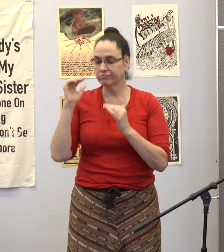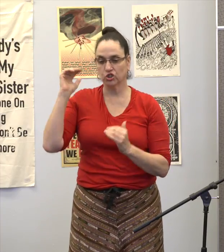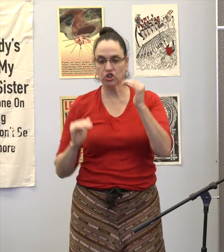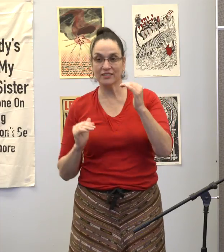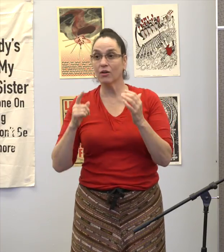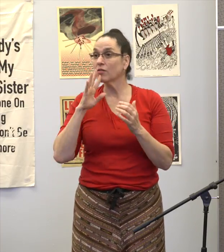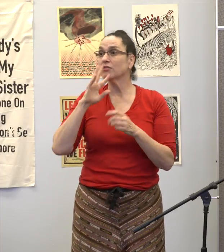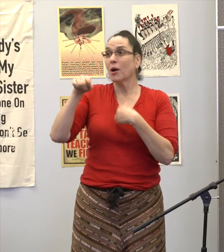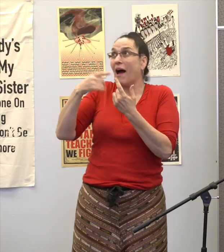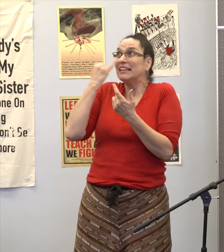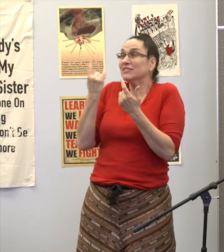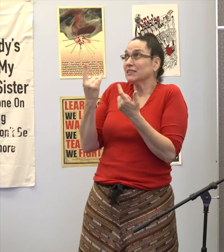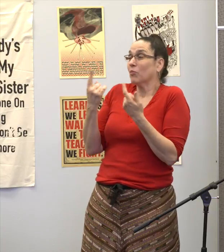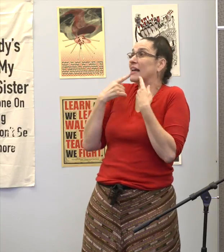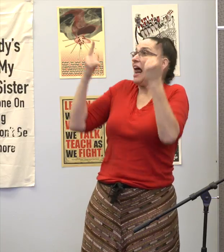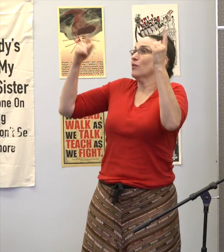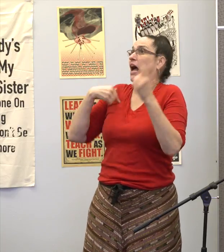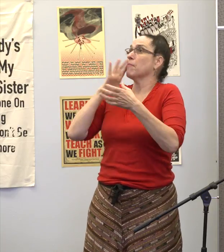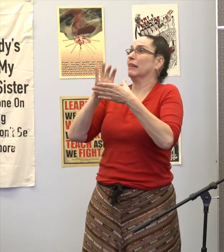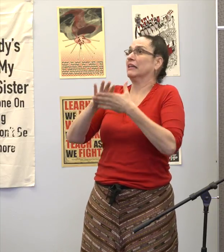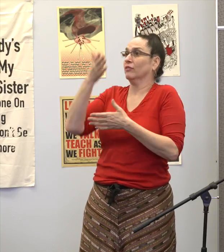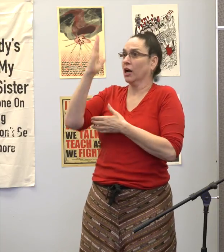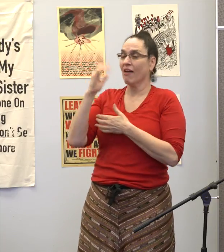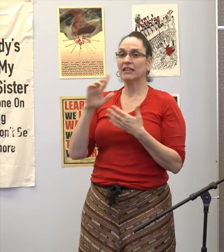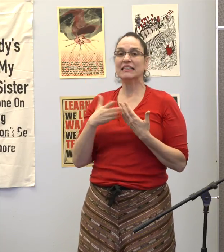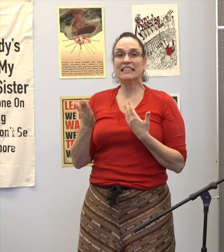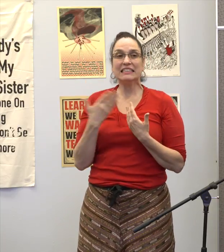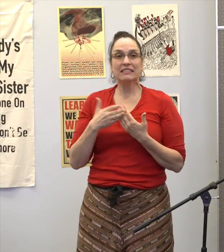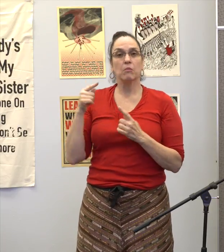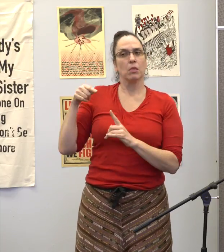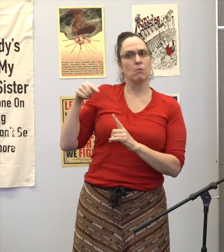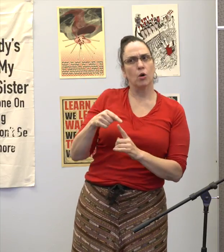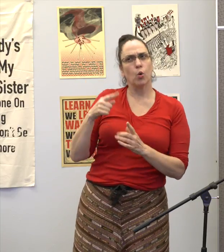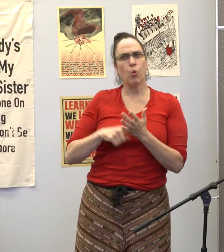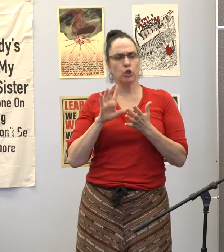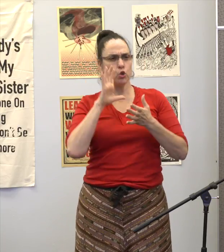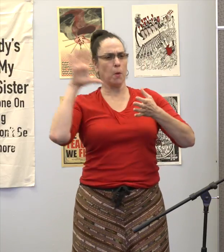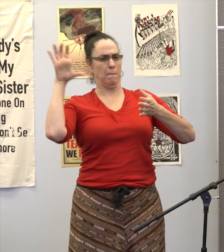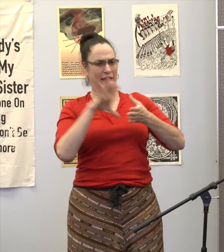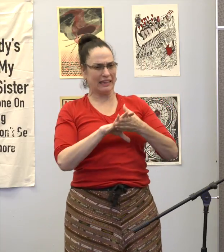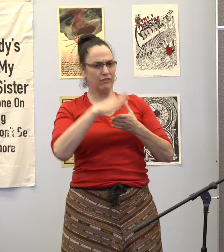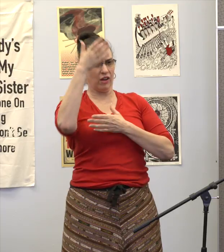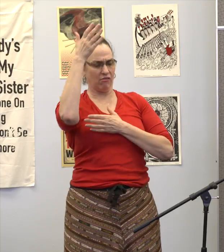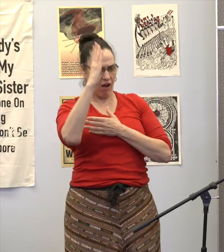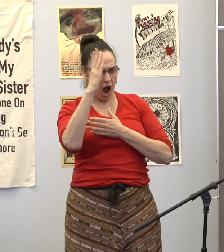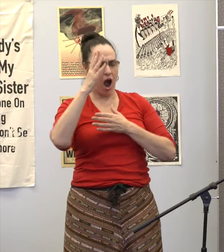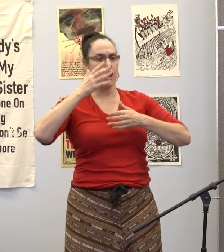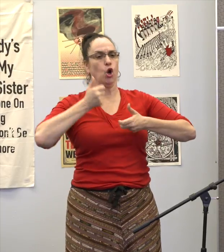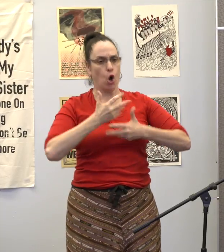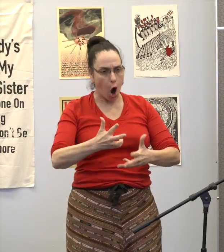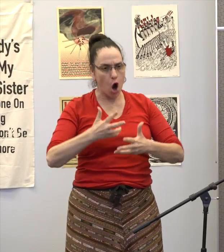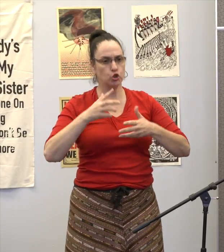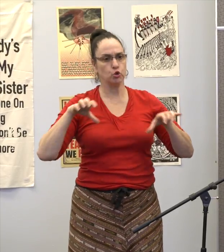"I believe in God." That's easy. The question is, what does your belief in God cause you to do in public policy? That's